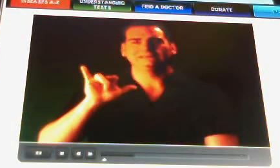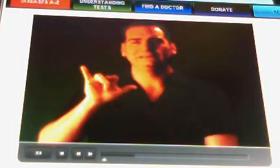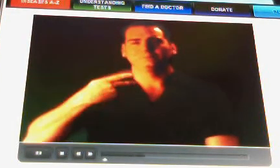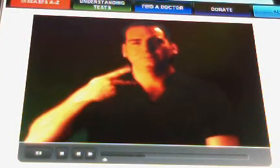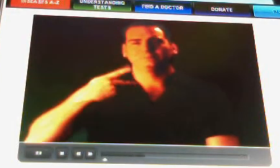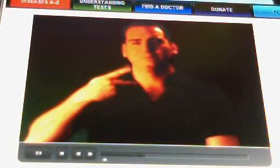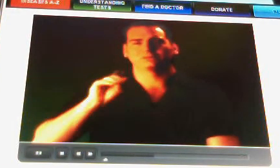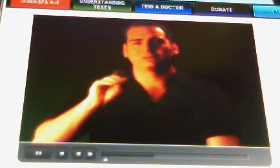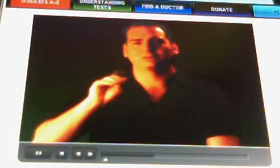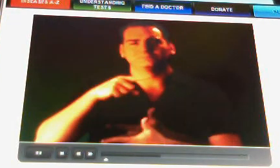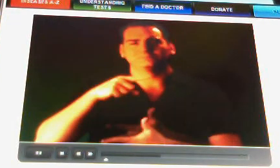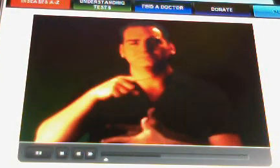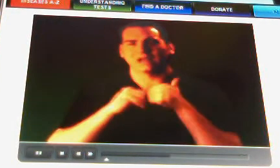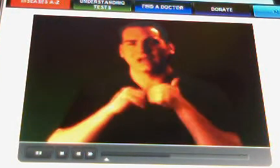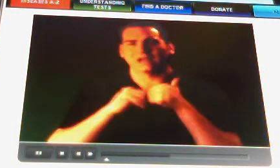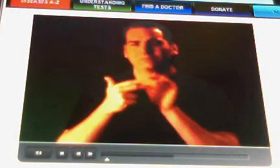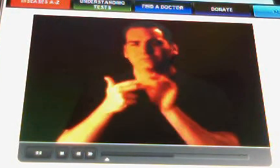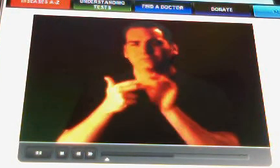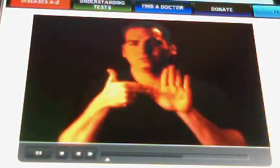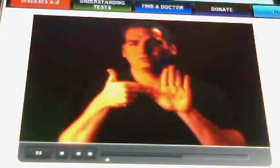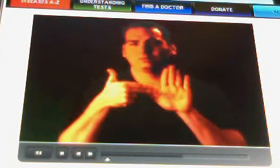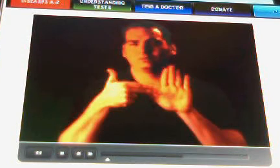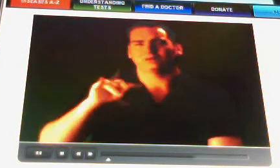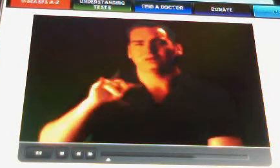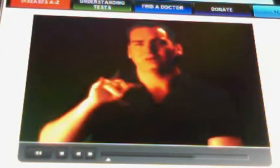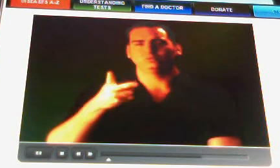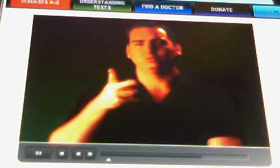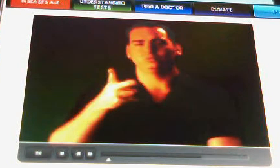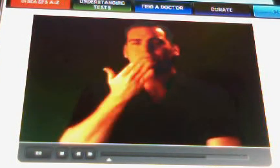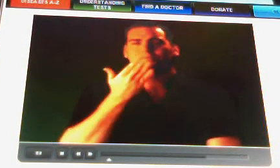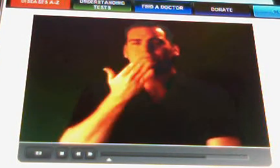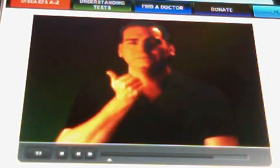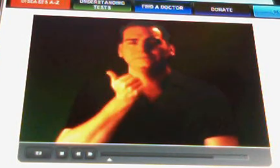What are the symptoms of diabetes? How is it found?